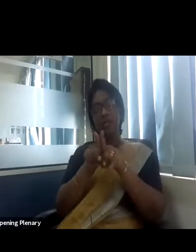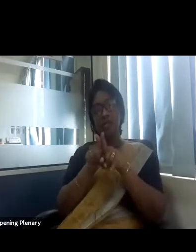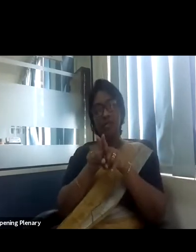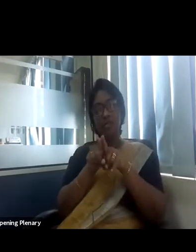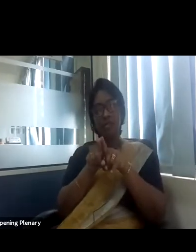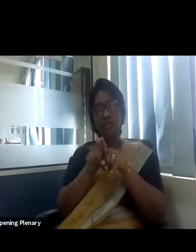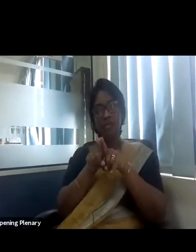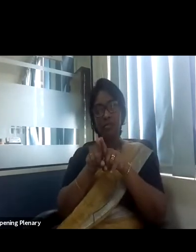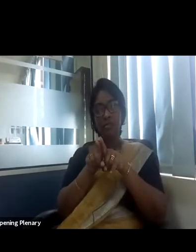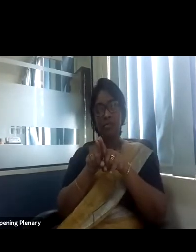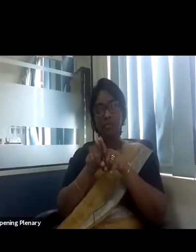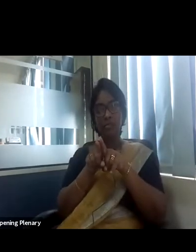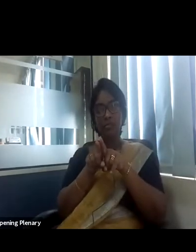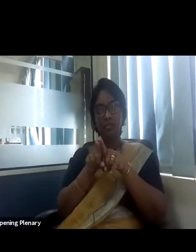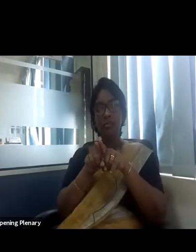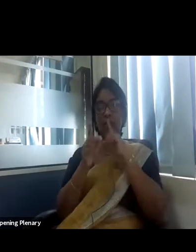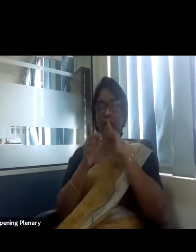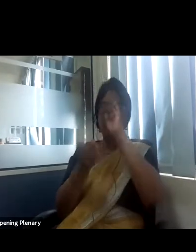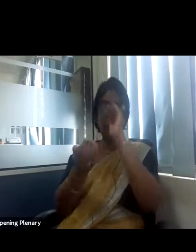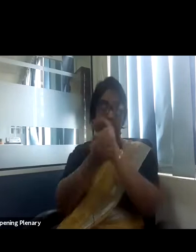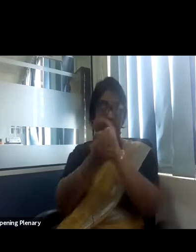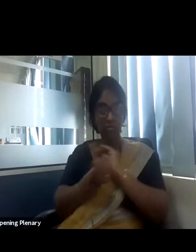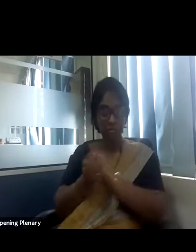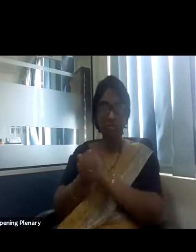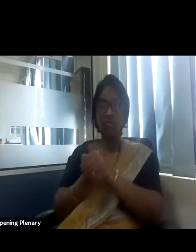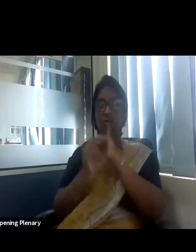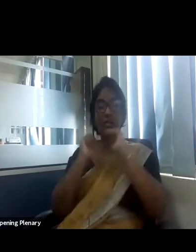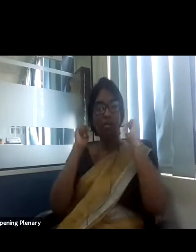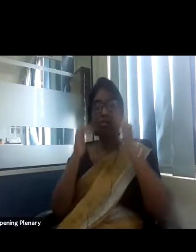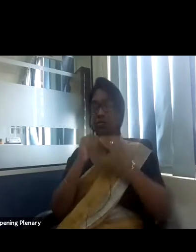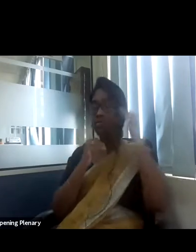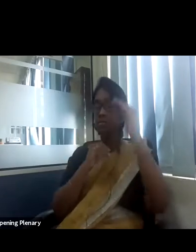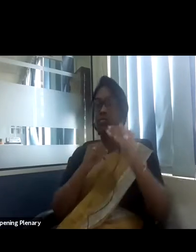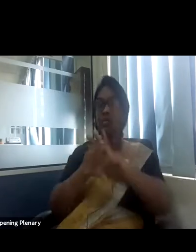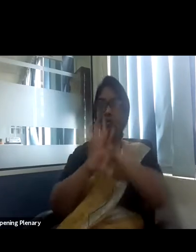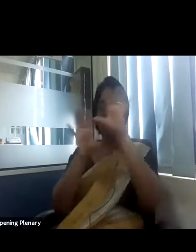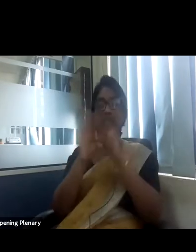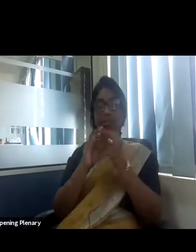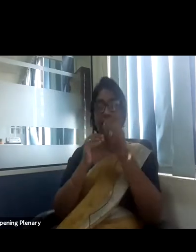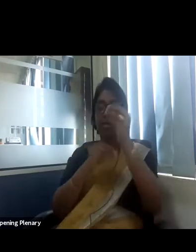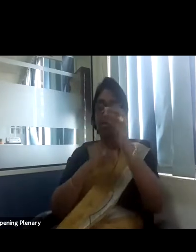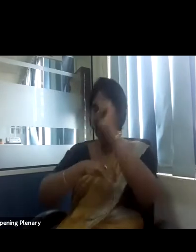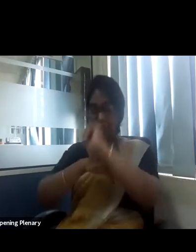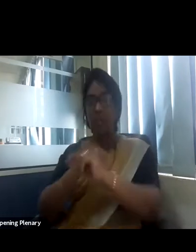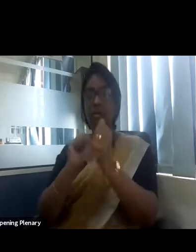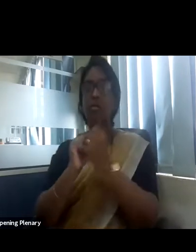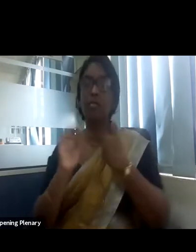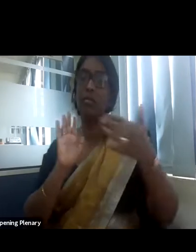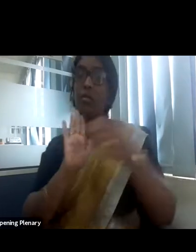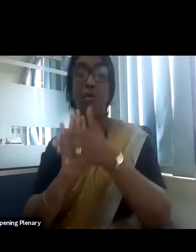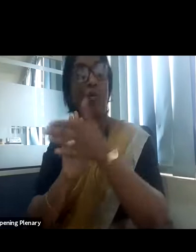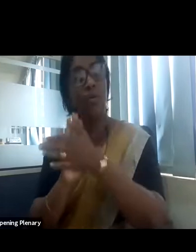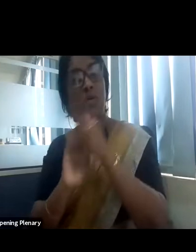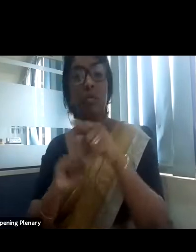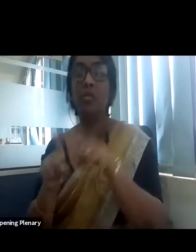safer, and above all, fairer future together. Thank you all, and have a